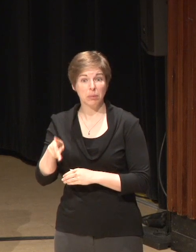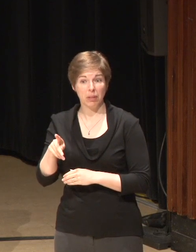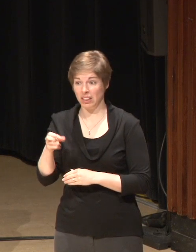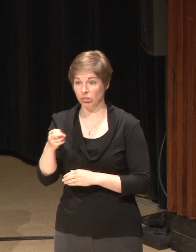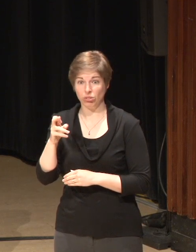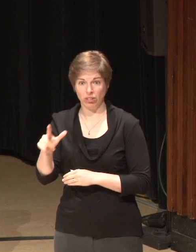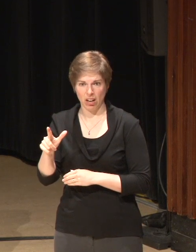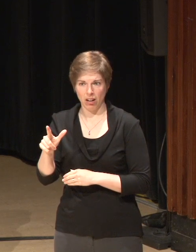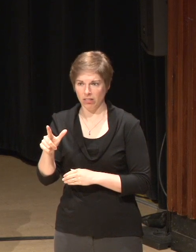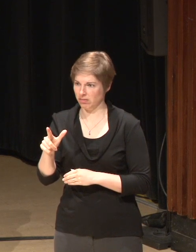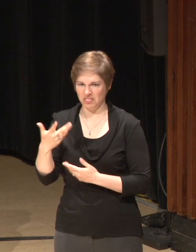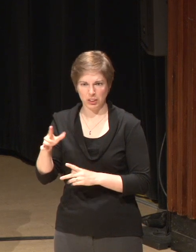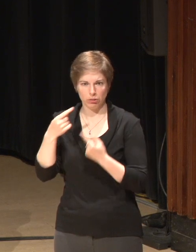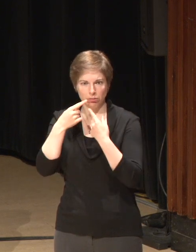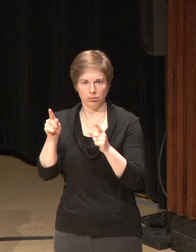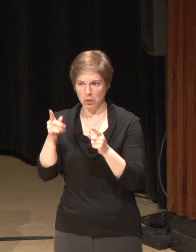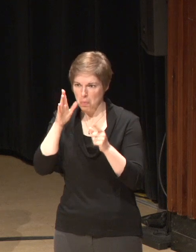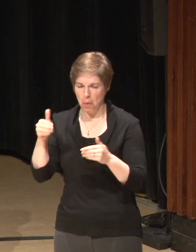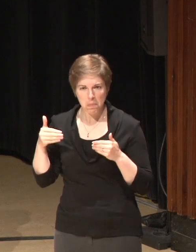commitment.